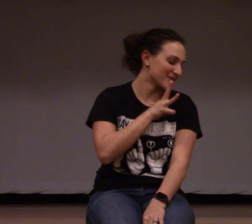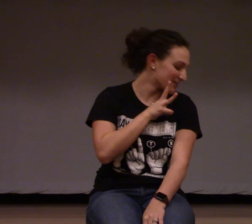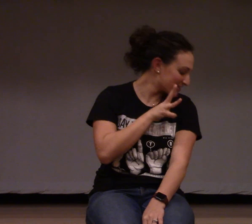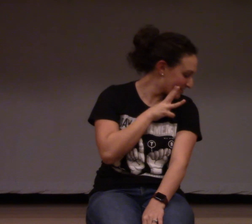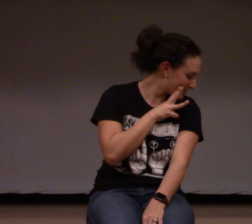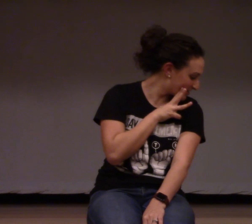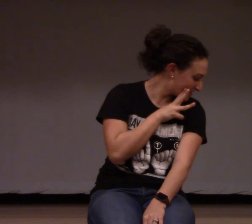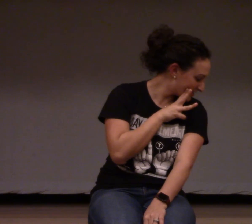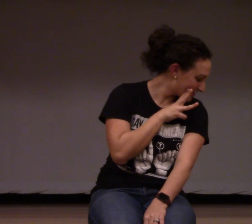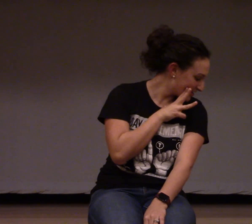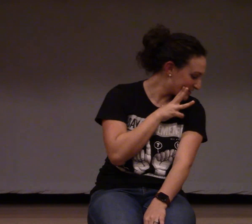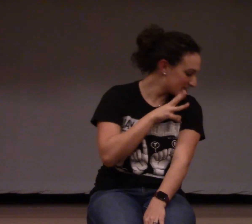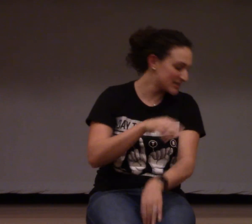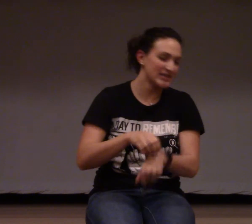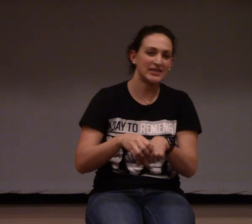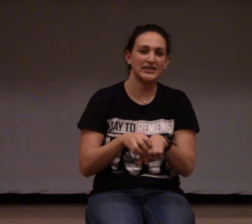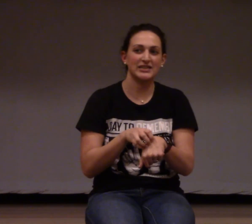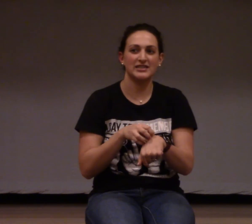Water. Tea.